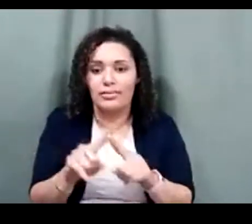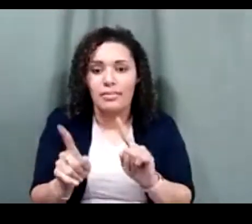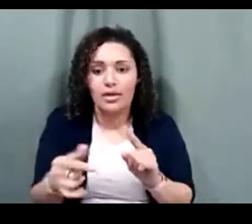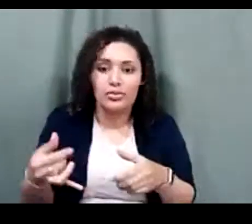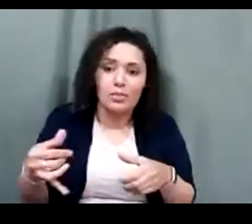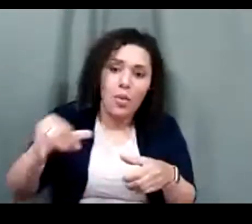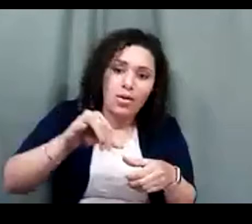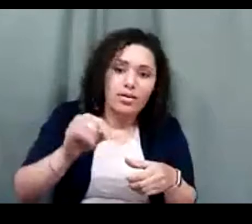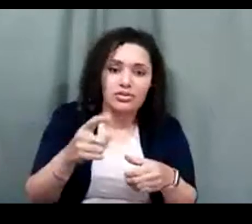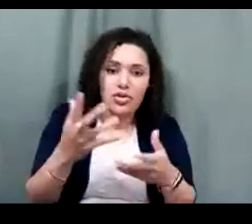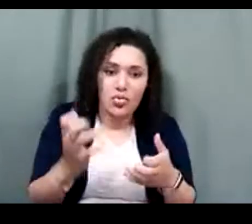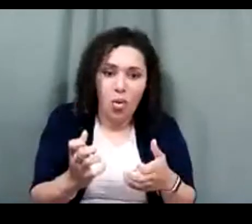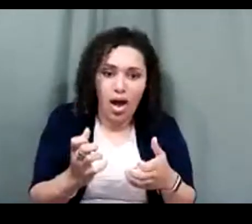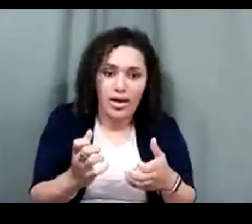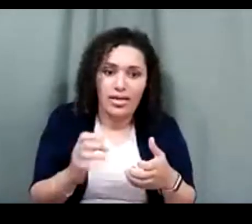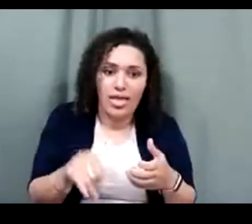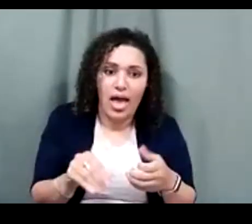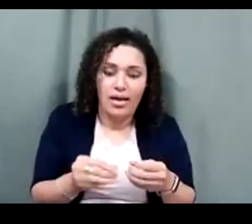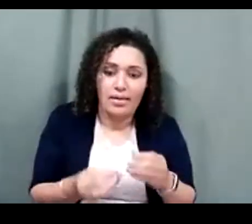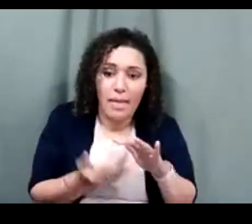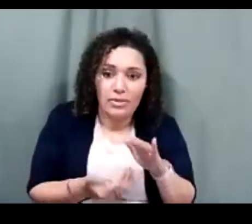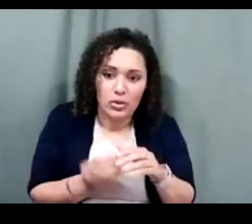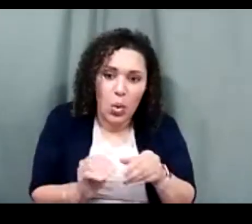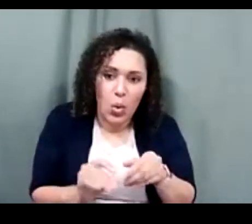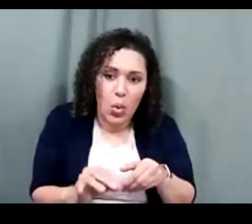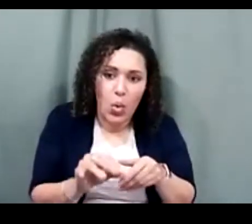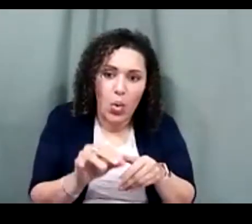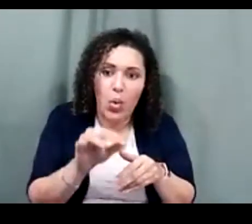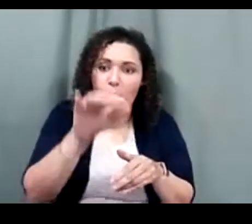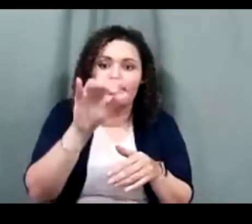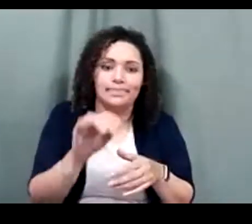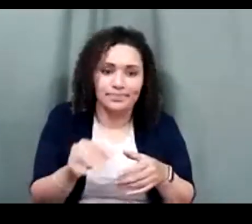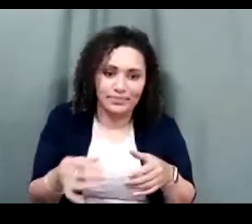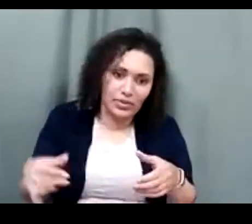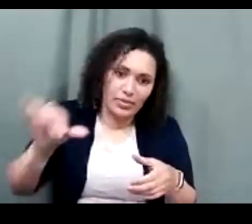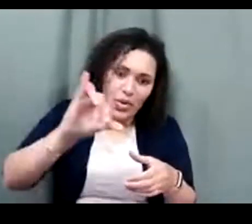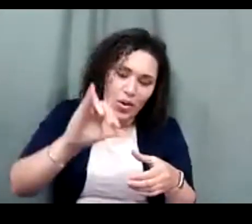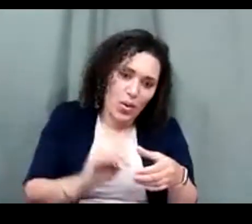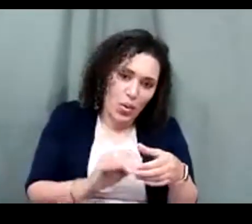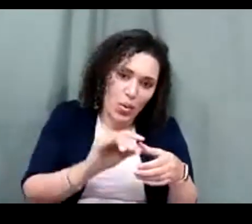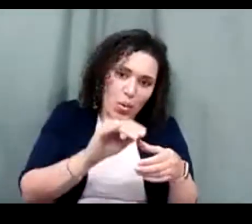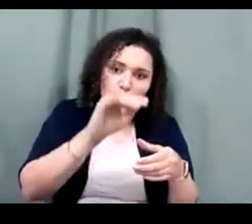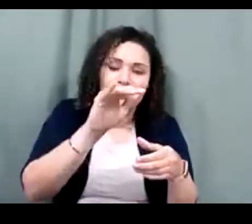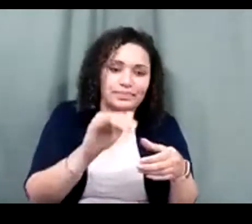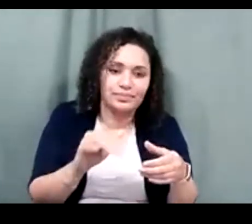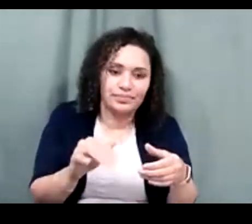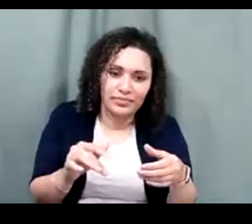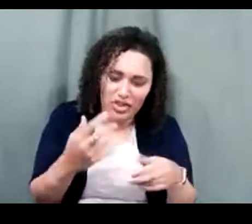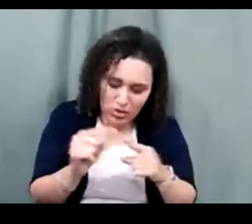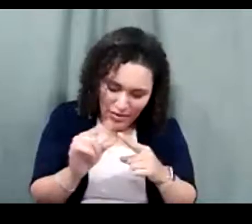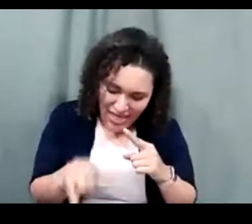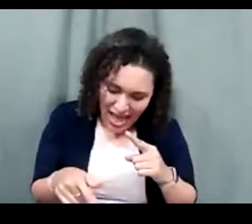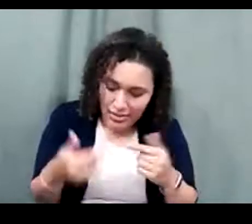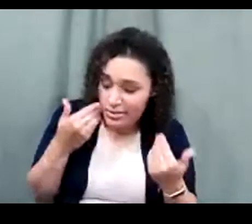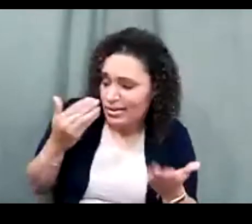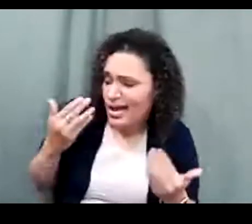glass, you want that bunch of bubbles that rises up. Kind of, yeah. And I can't. There's a word for it, and it's like the head on a beer.